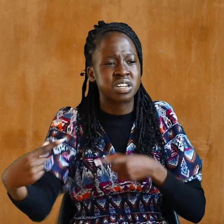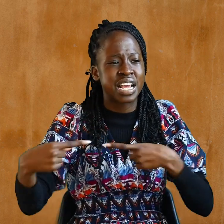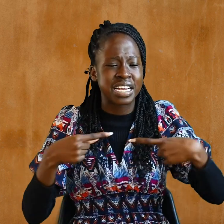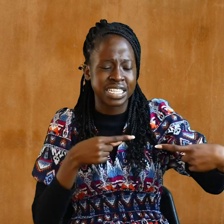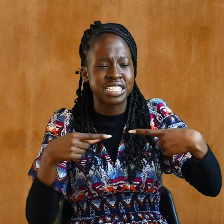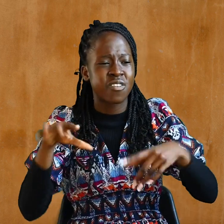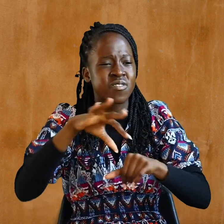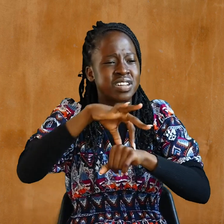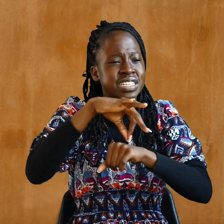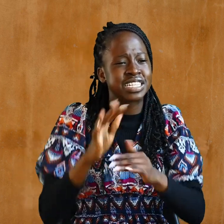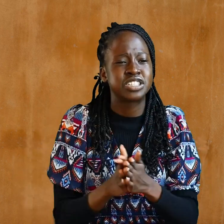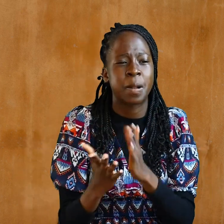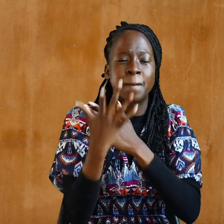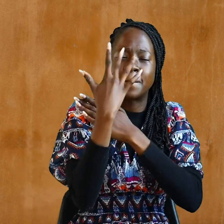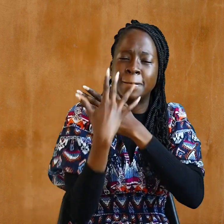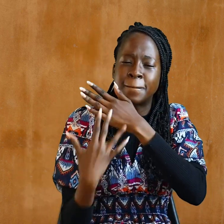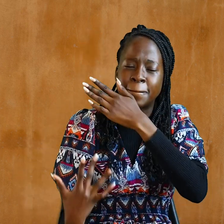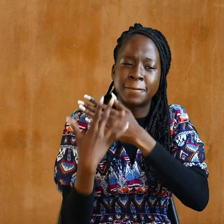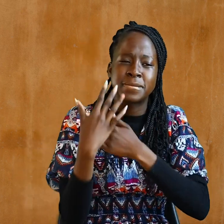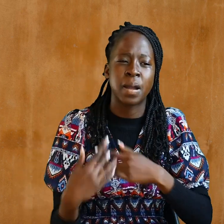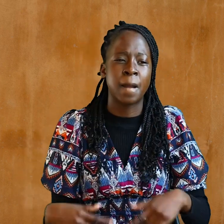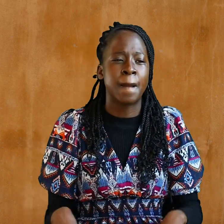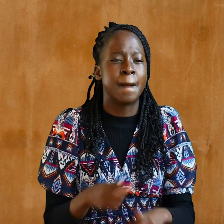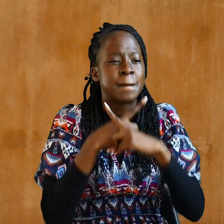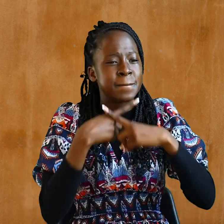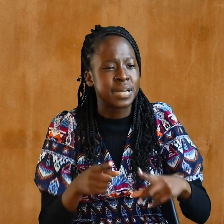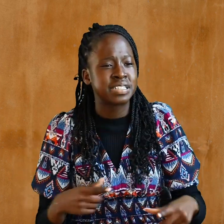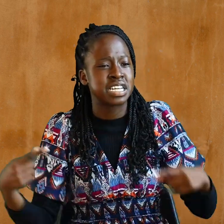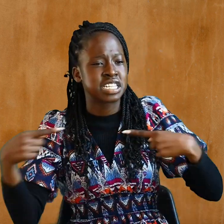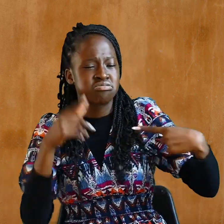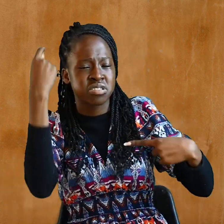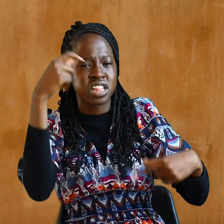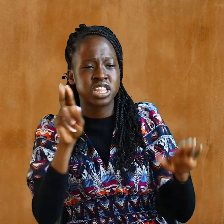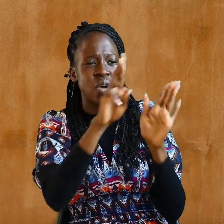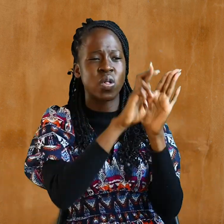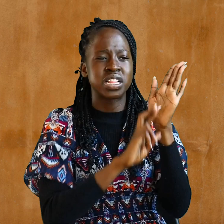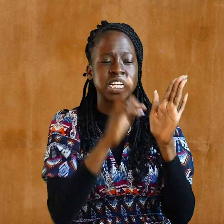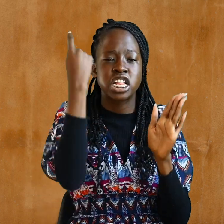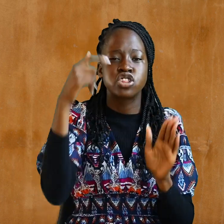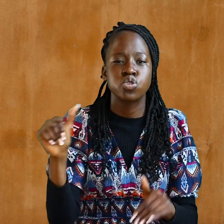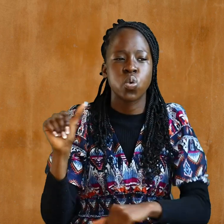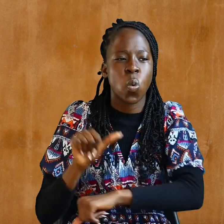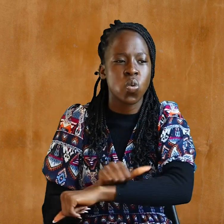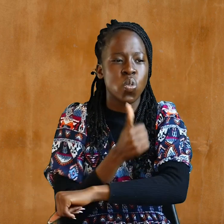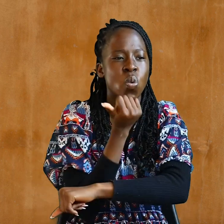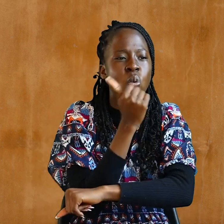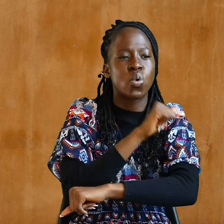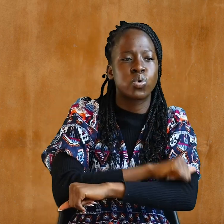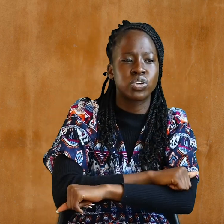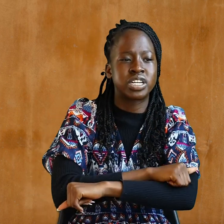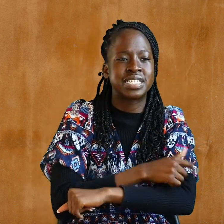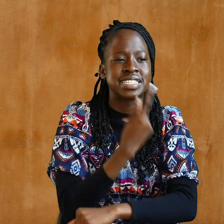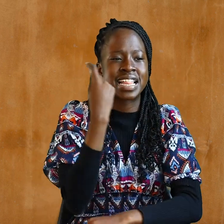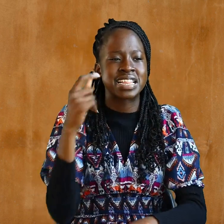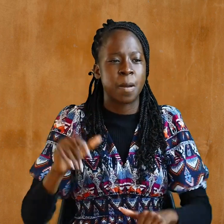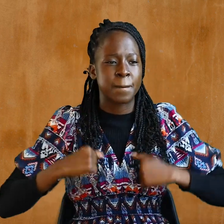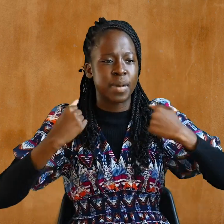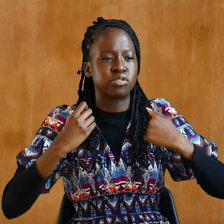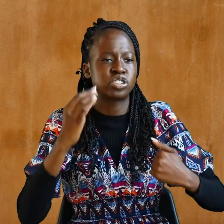blood, but against the rulers, against the authorities, against the powers of this